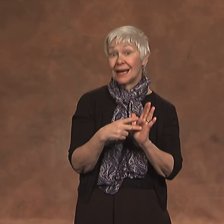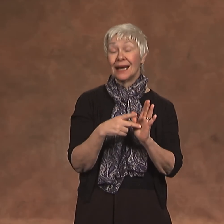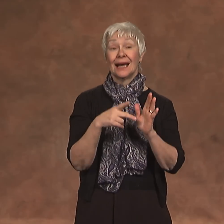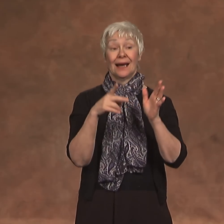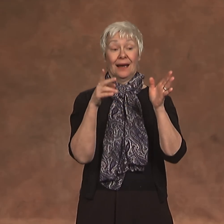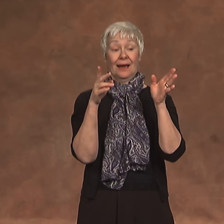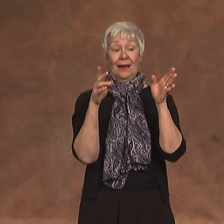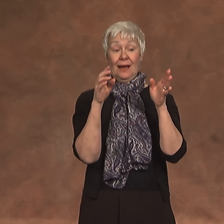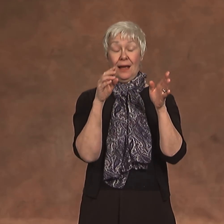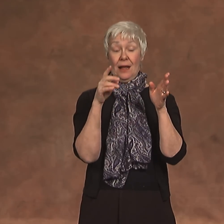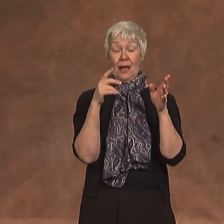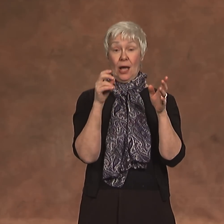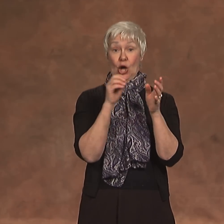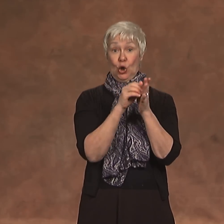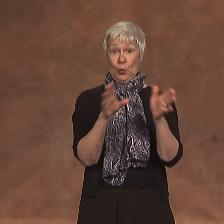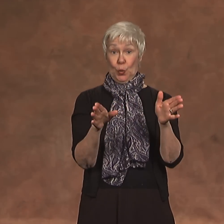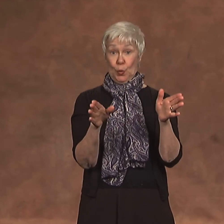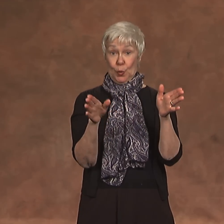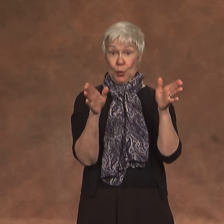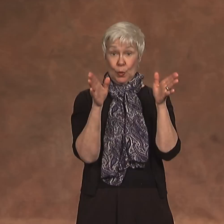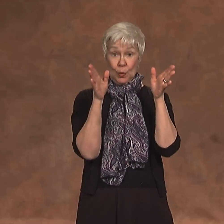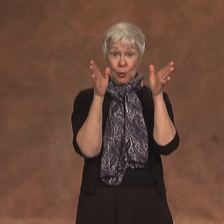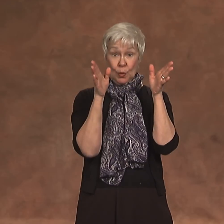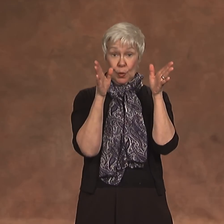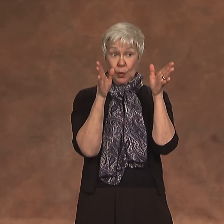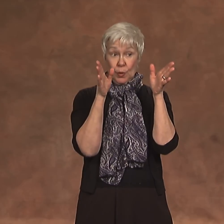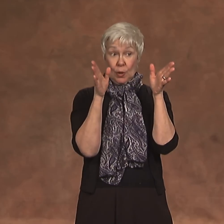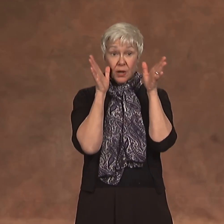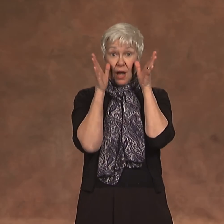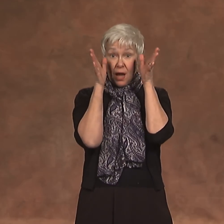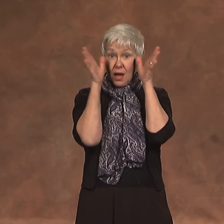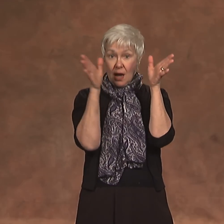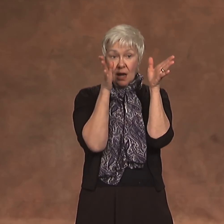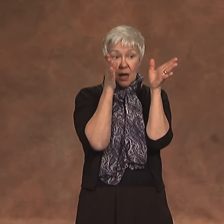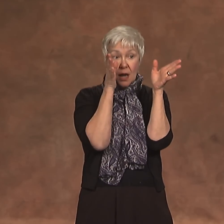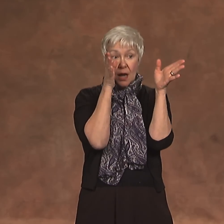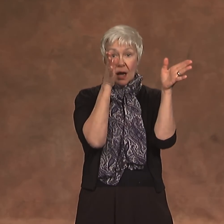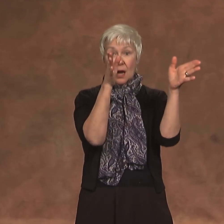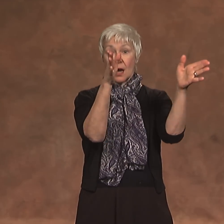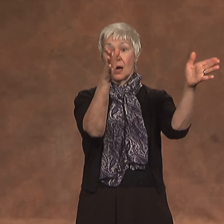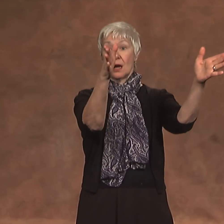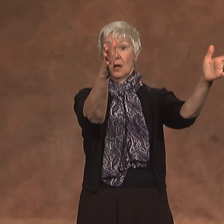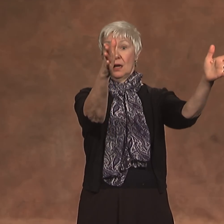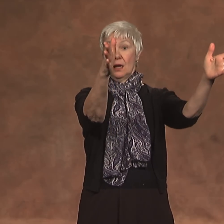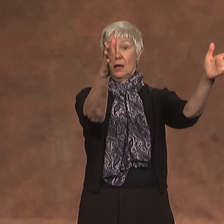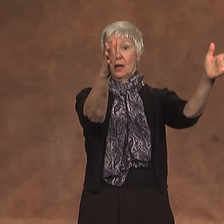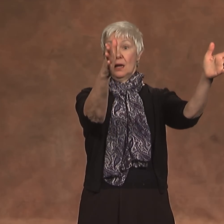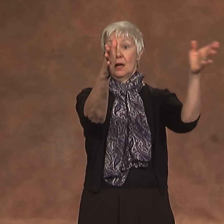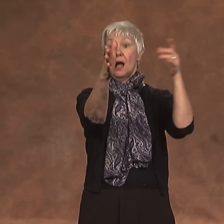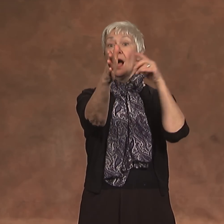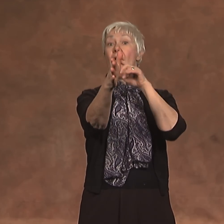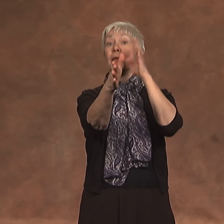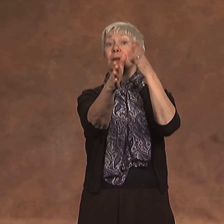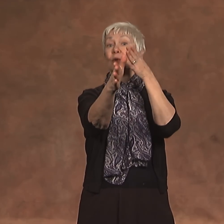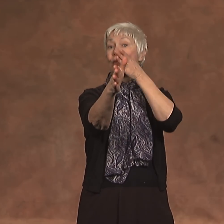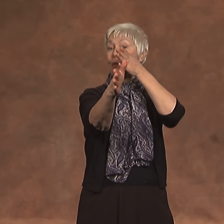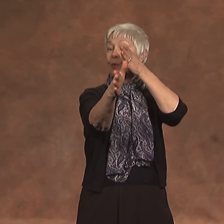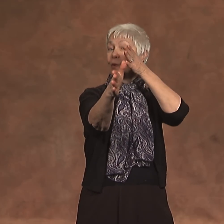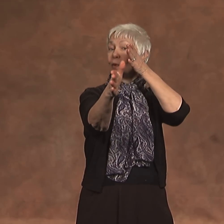lines represent the student's field of vision. For example, the left eye has full visual access of information being received at